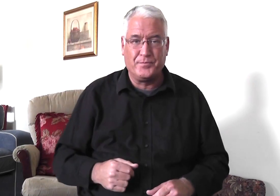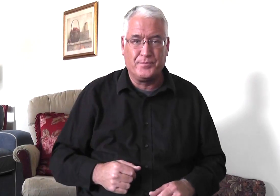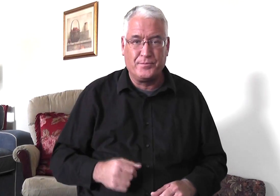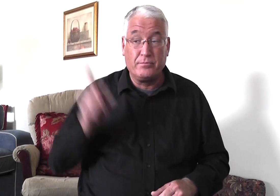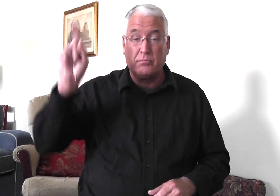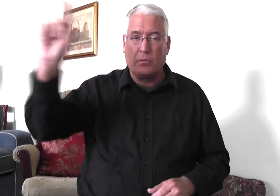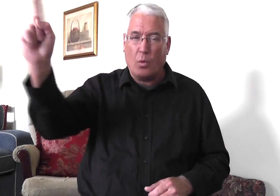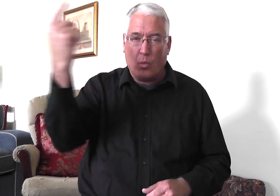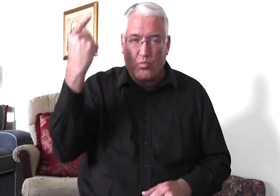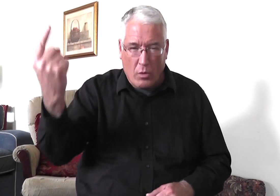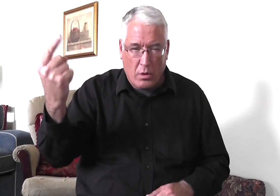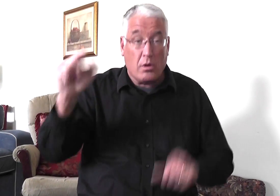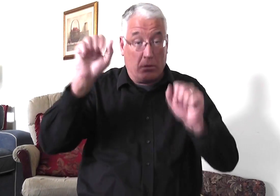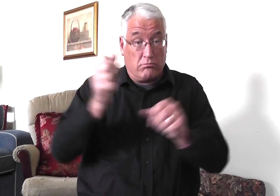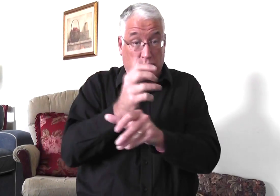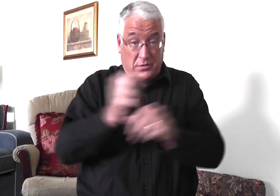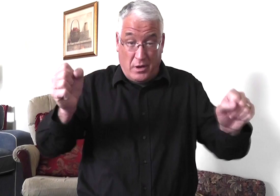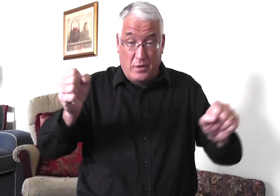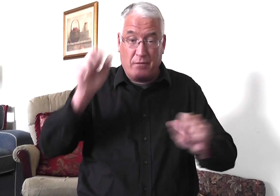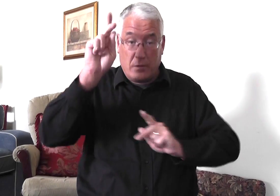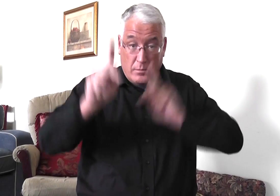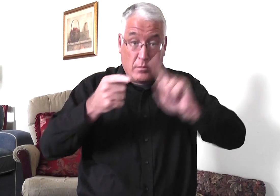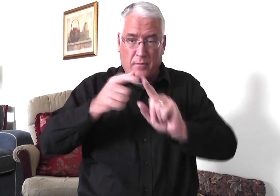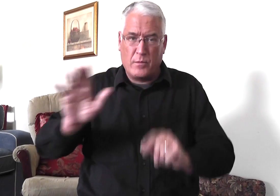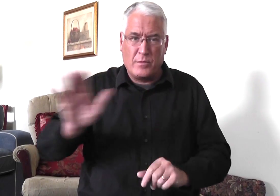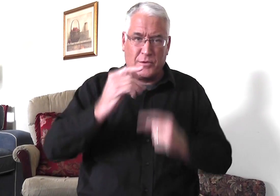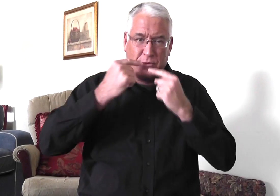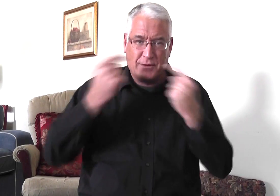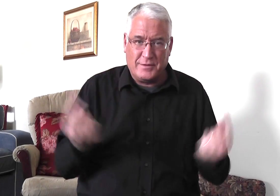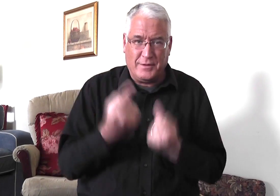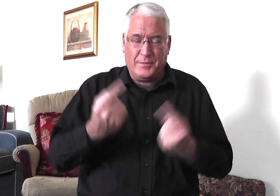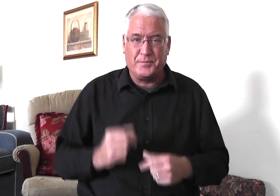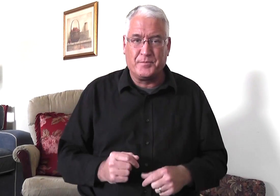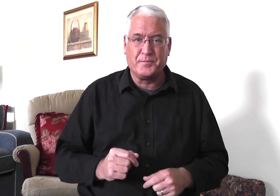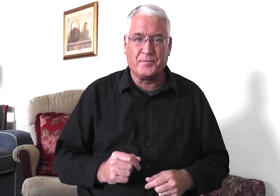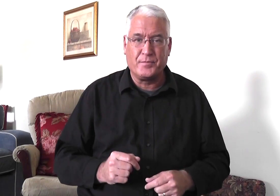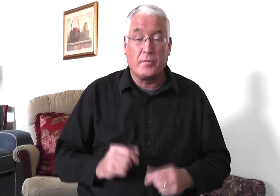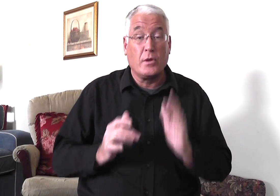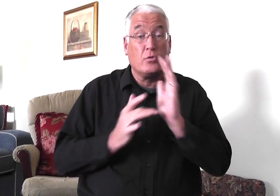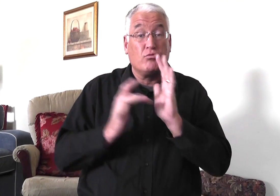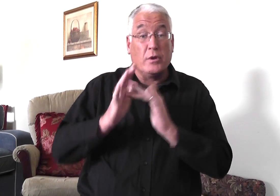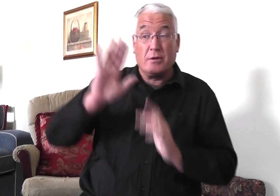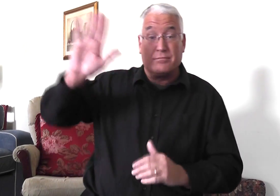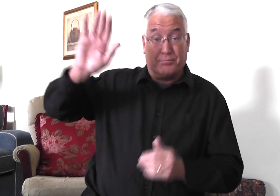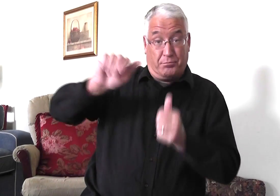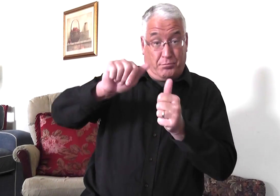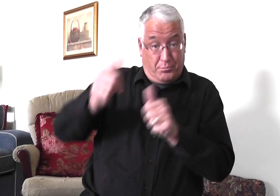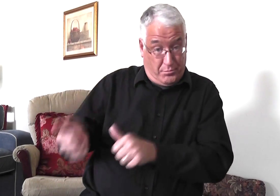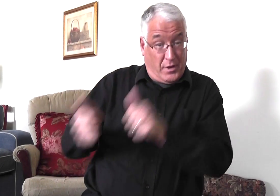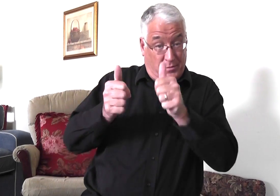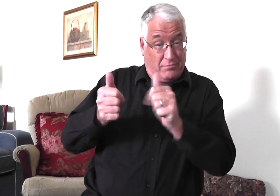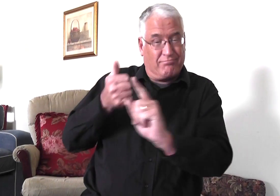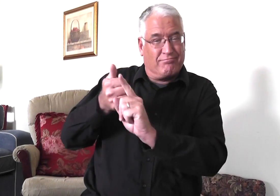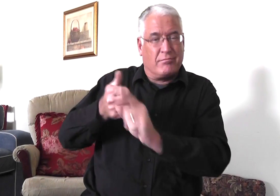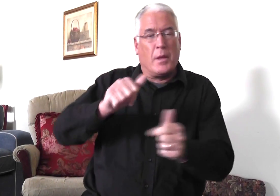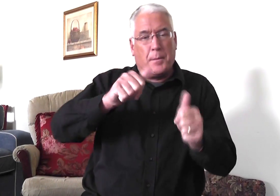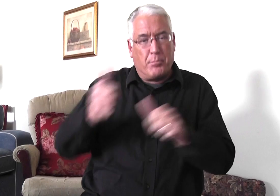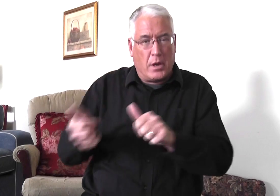promised Messiah of long ago, and he is the only one who can save people from their sins. Jesus, baptism,